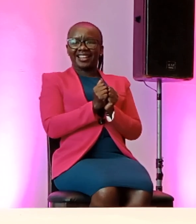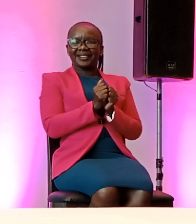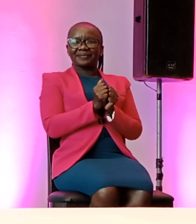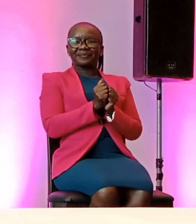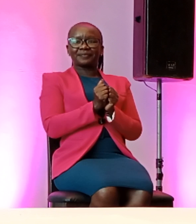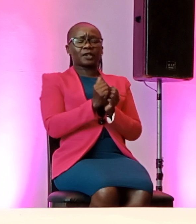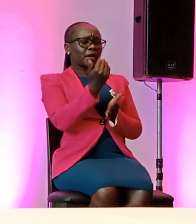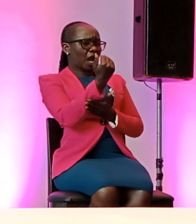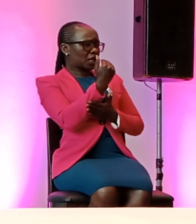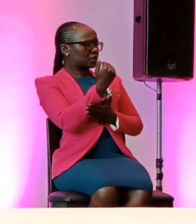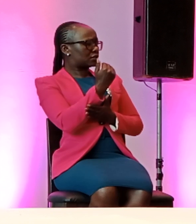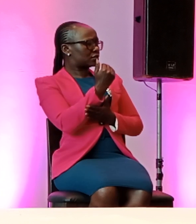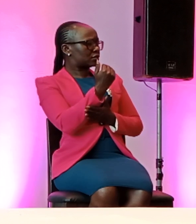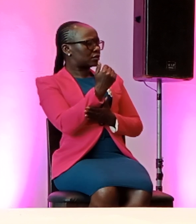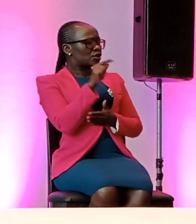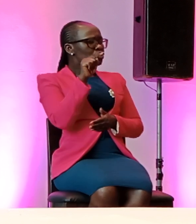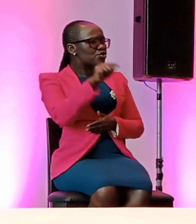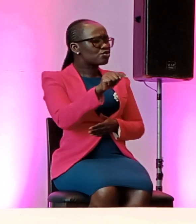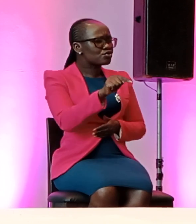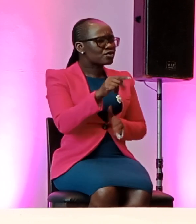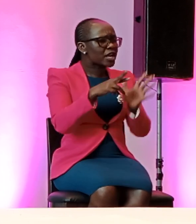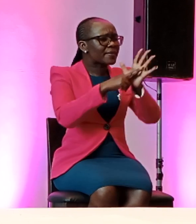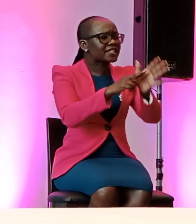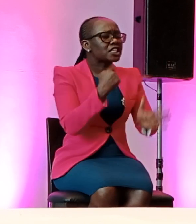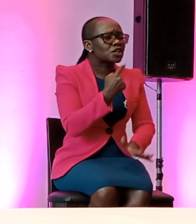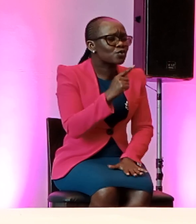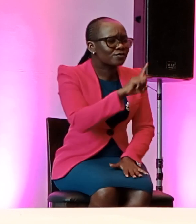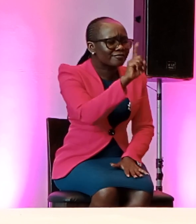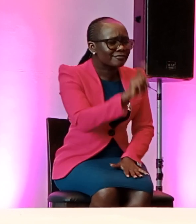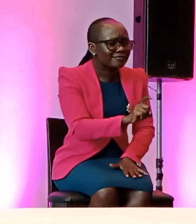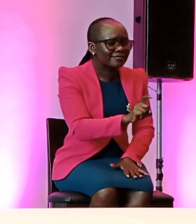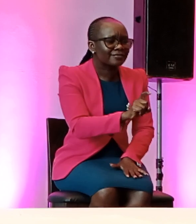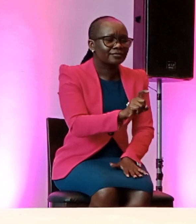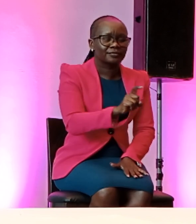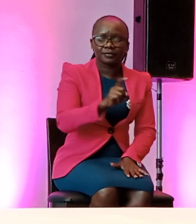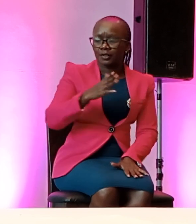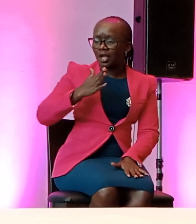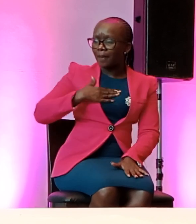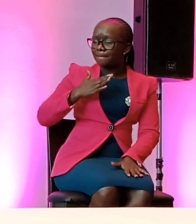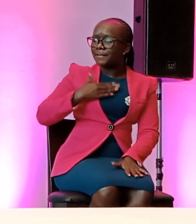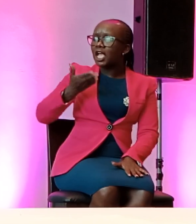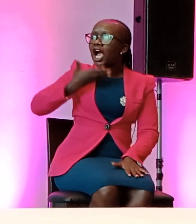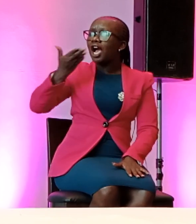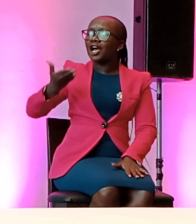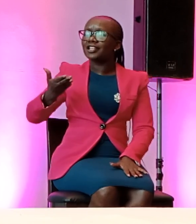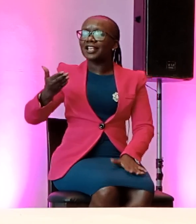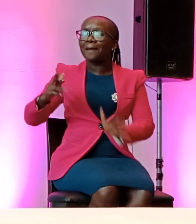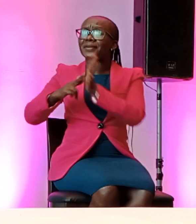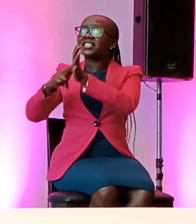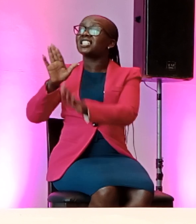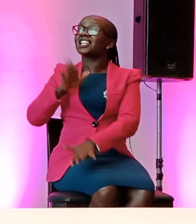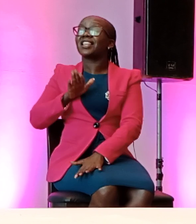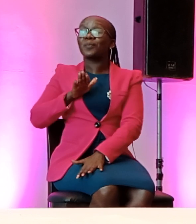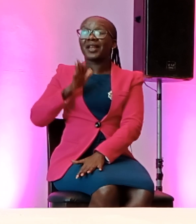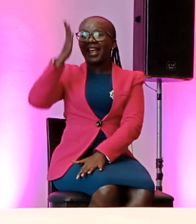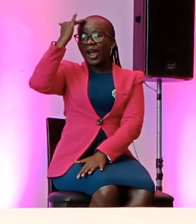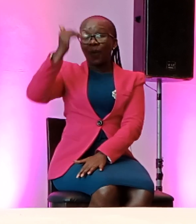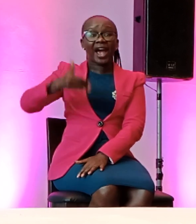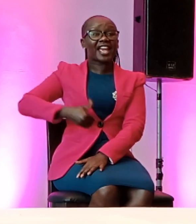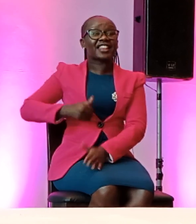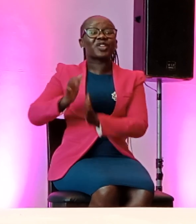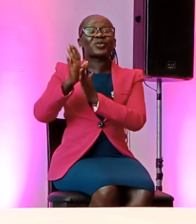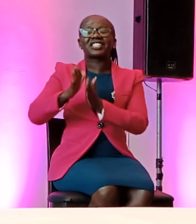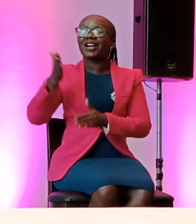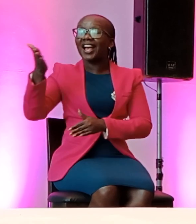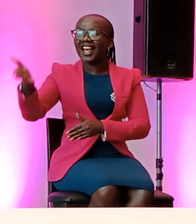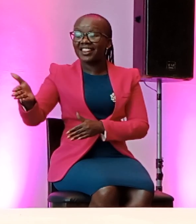So they asked me, who are you representing? And I said, I'm representing the women, because the youth leader who